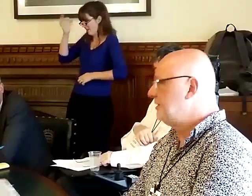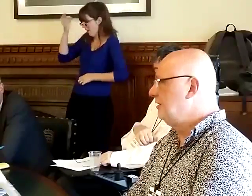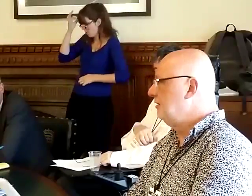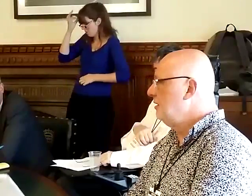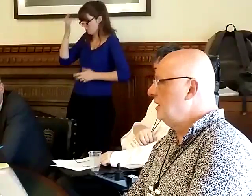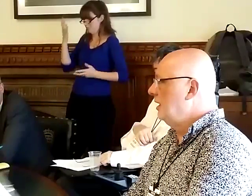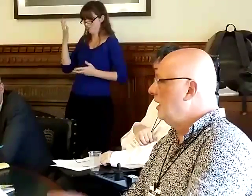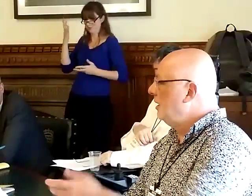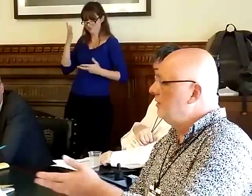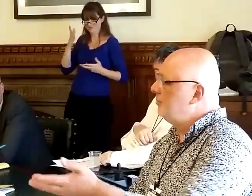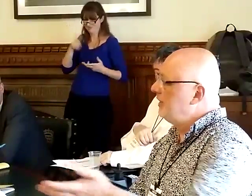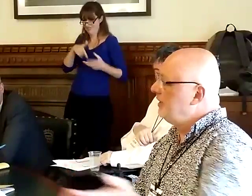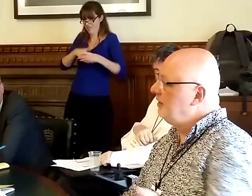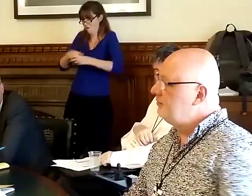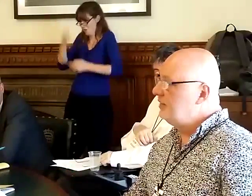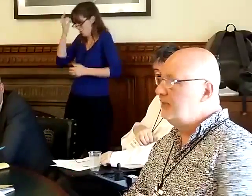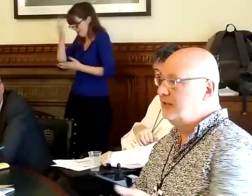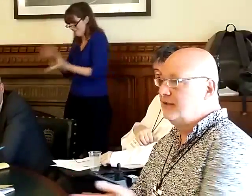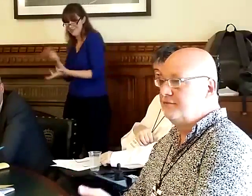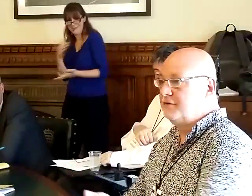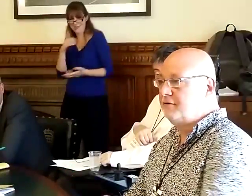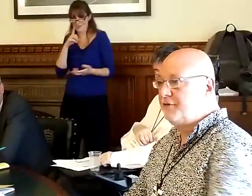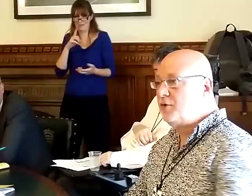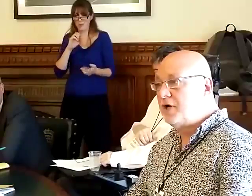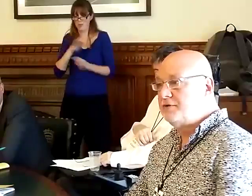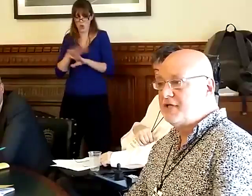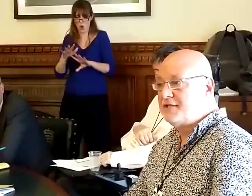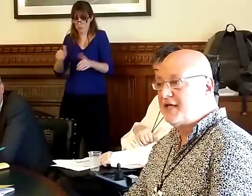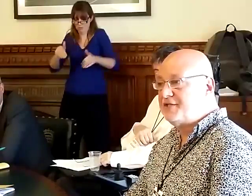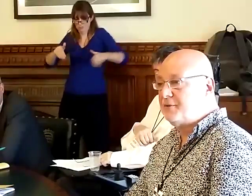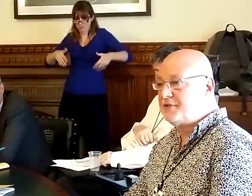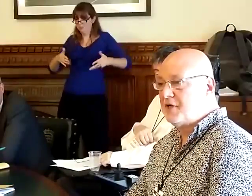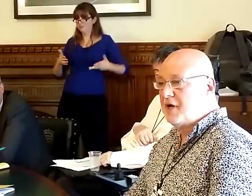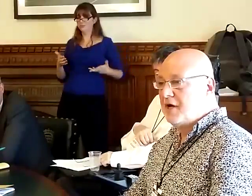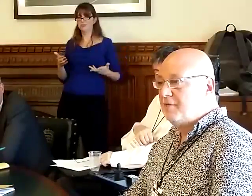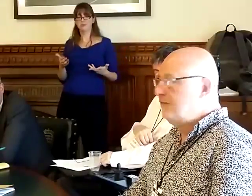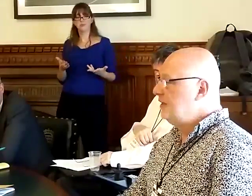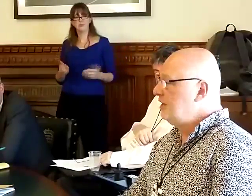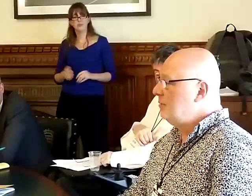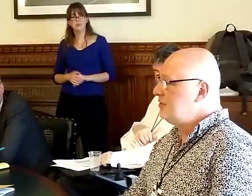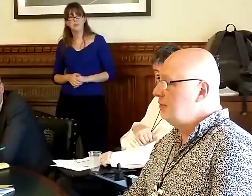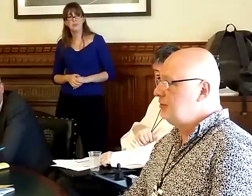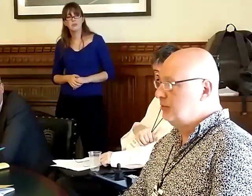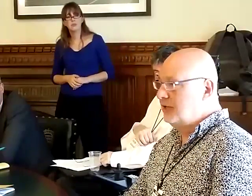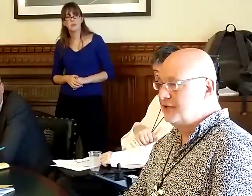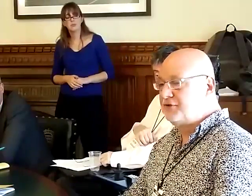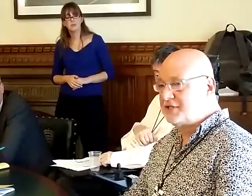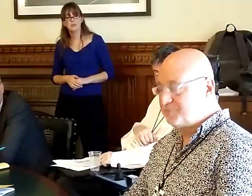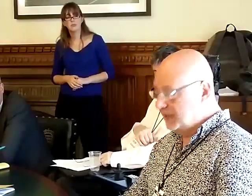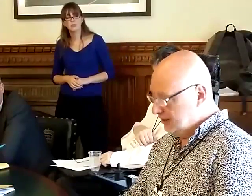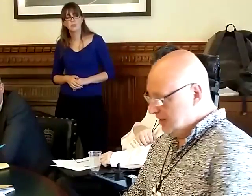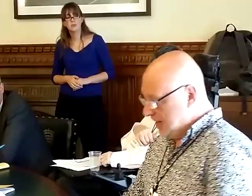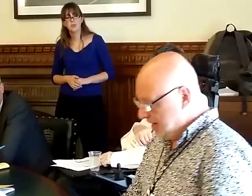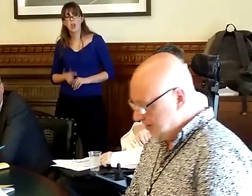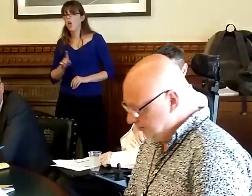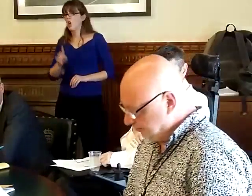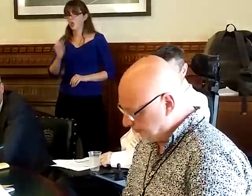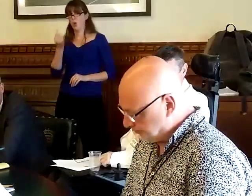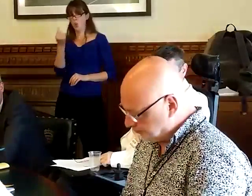the inspection at the beginning of the review process said to us, virtually, I'm a social worker, trust